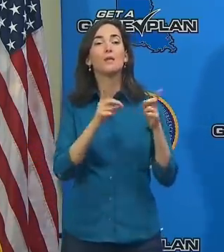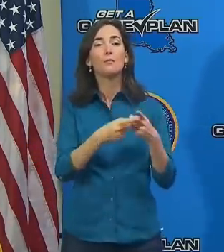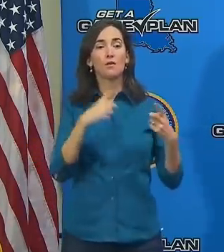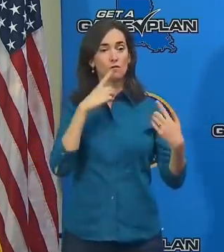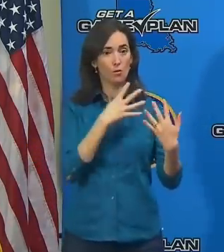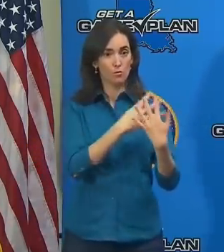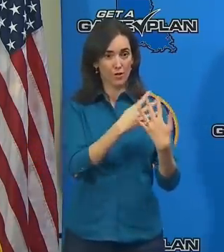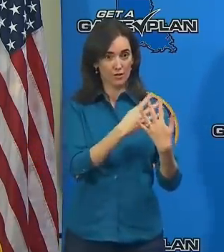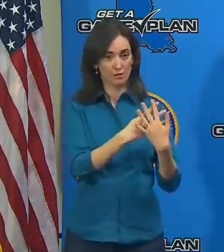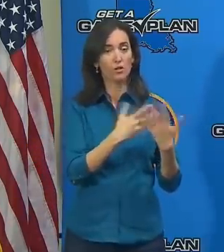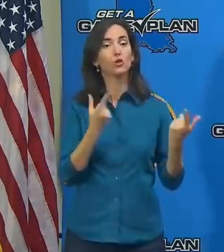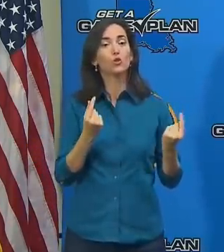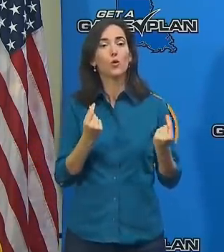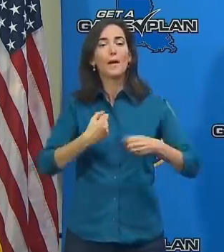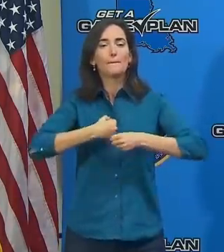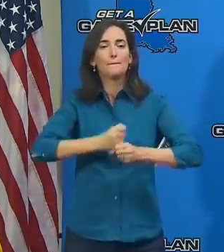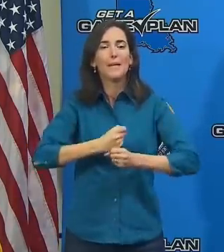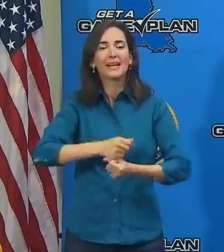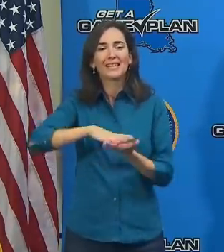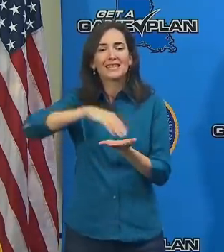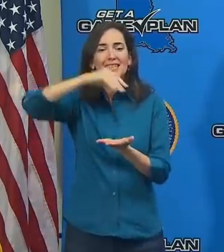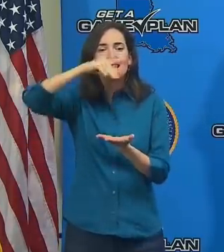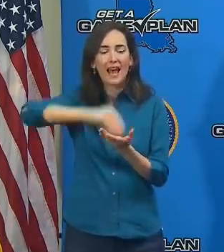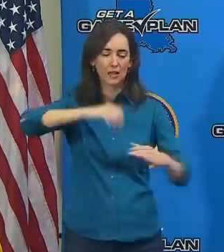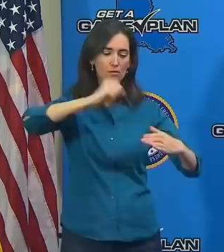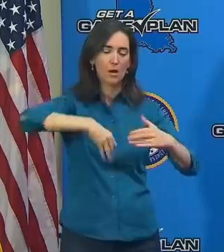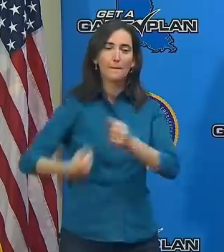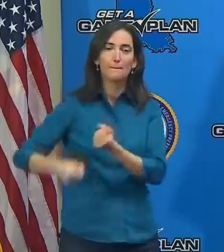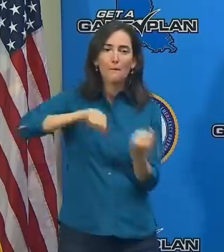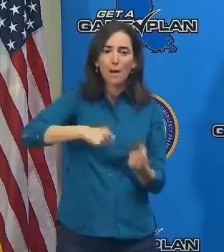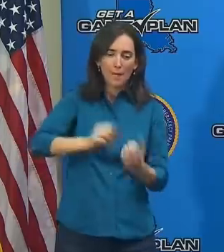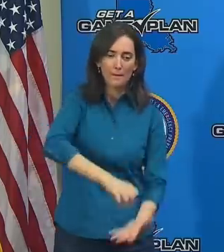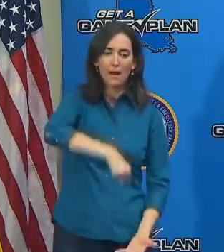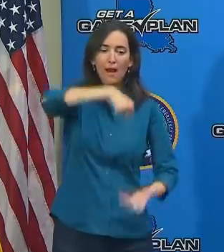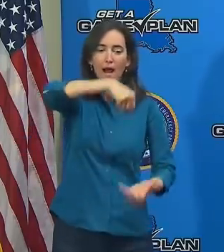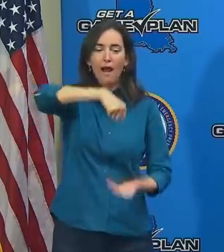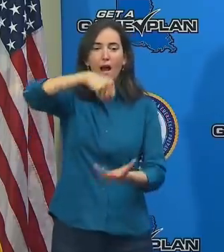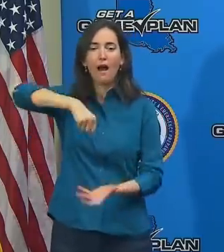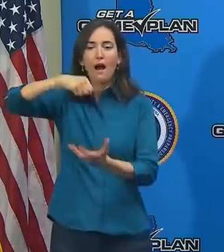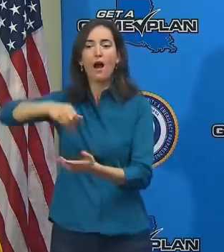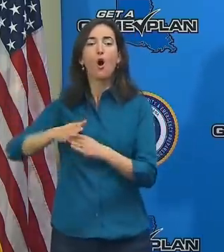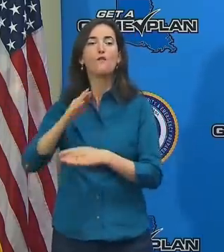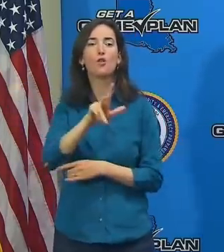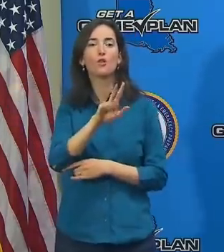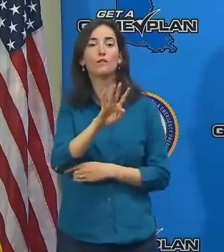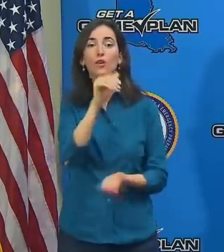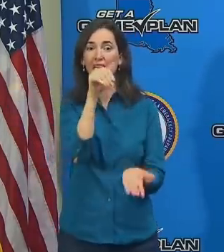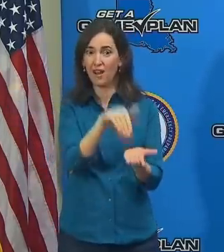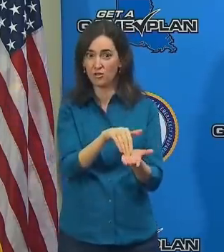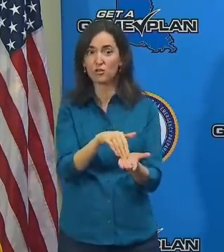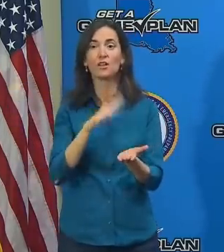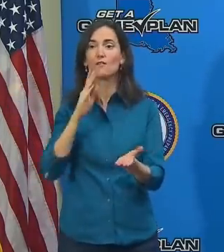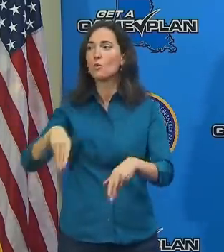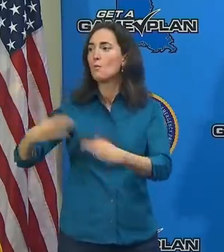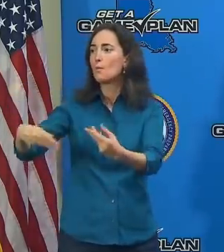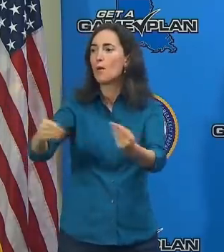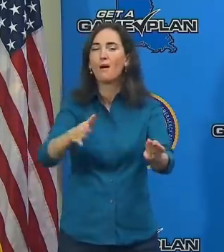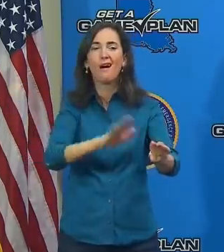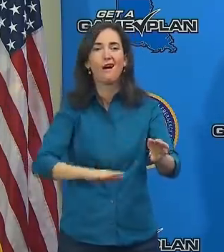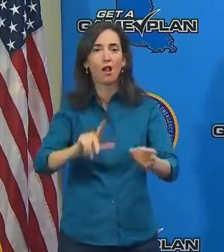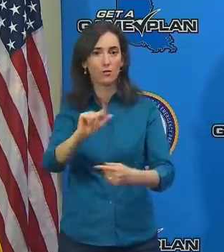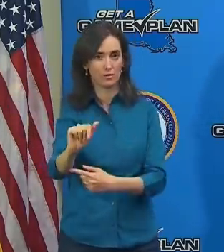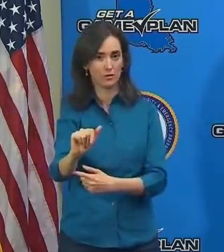more than 34,000 sandbags for communities across South Louisiana. They've also completed the evacuation